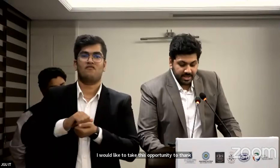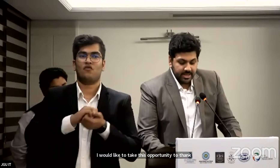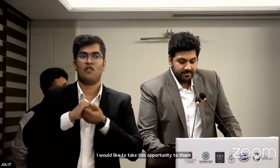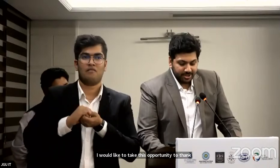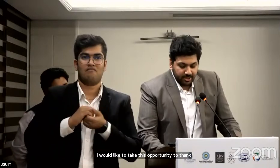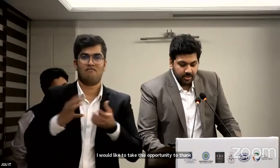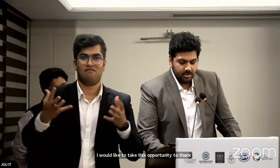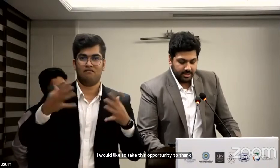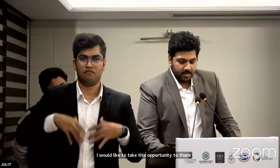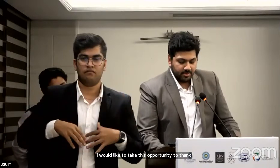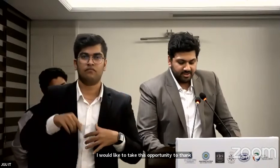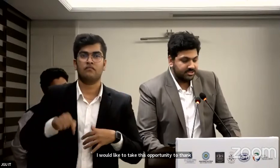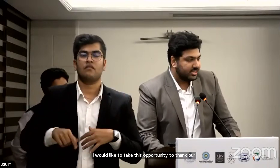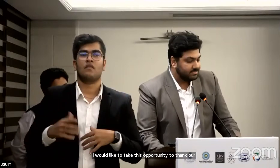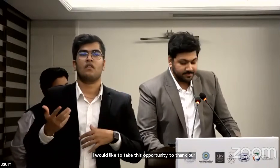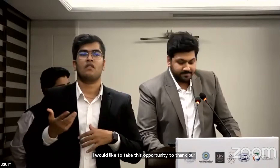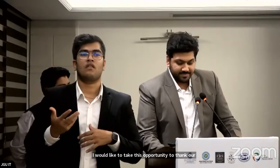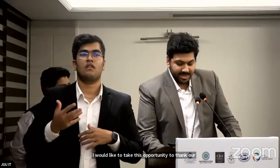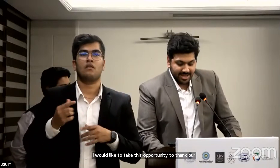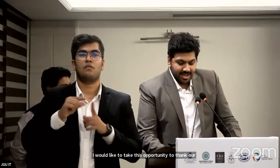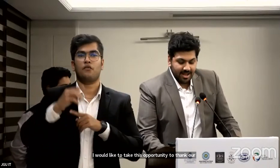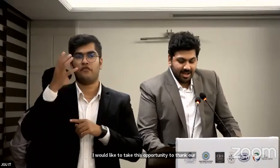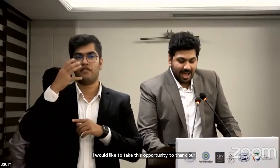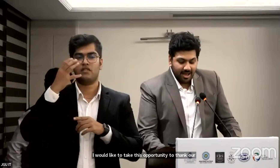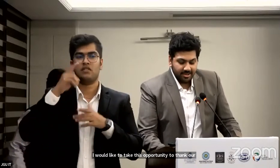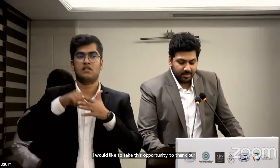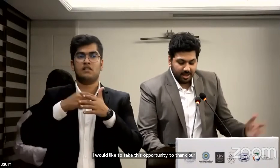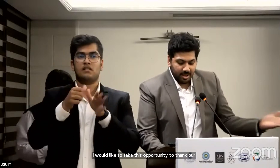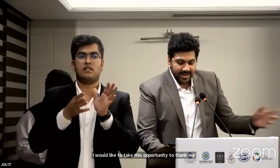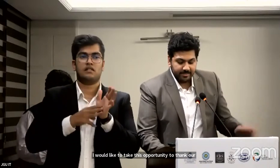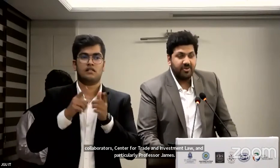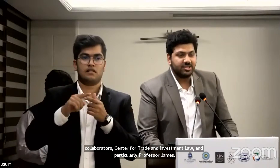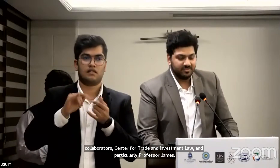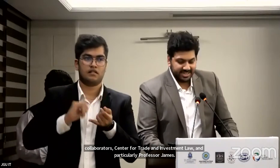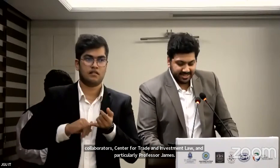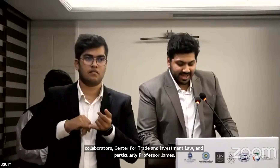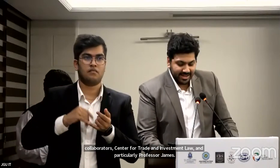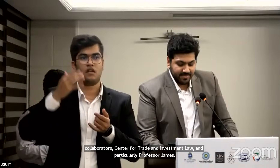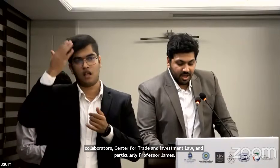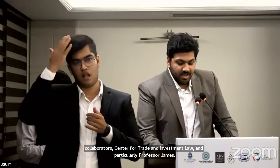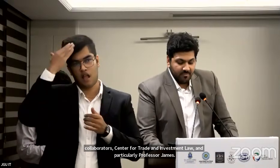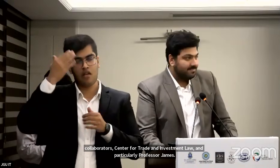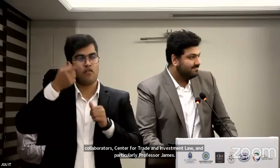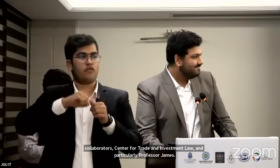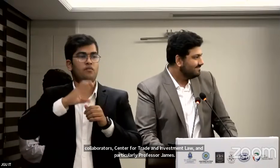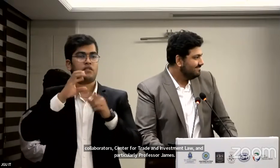Law, particularly Professor James, the head and professor of CTIL.